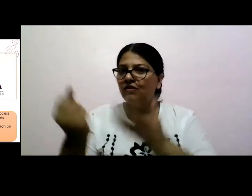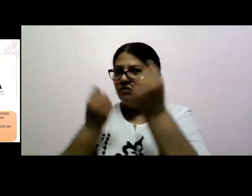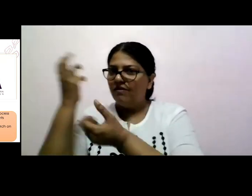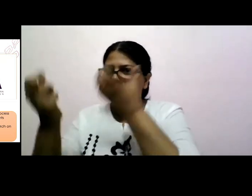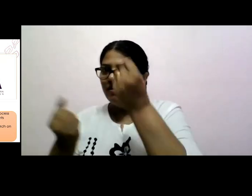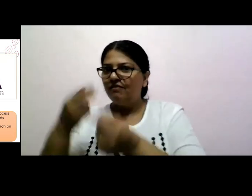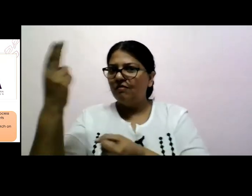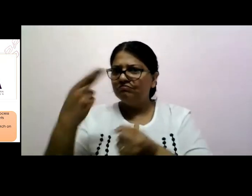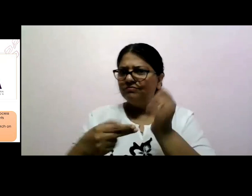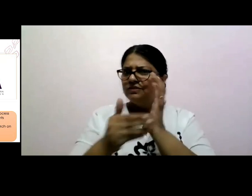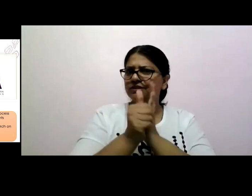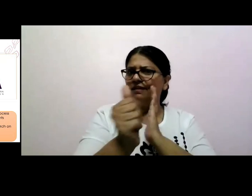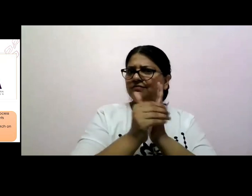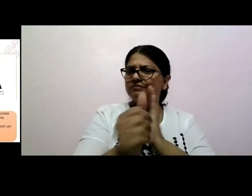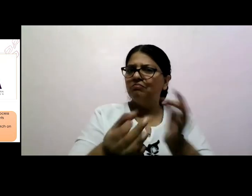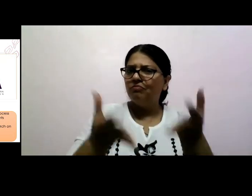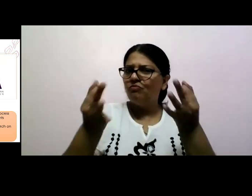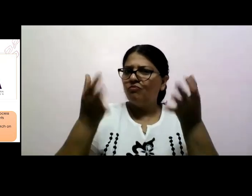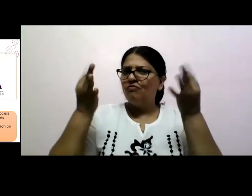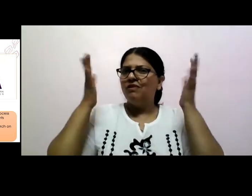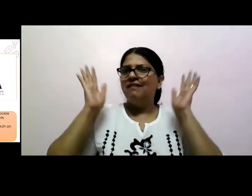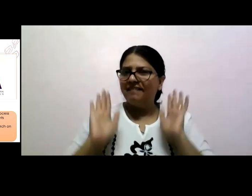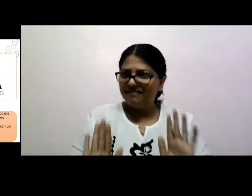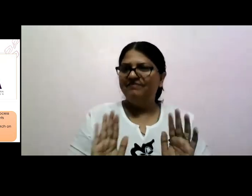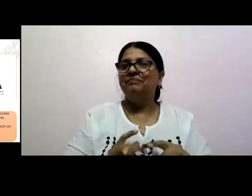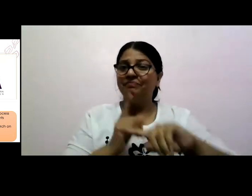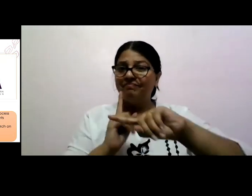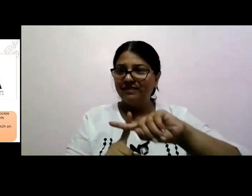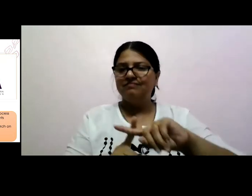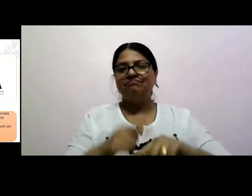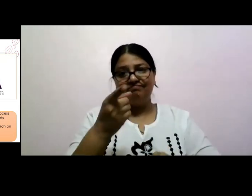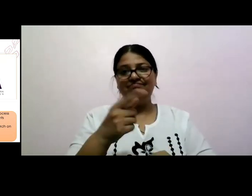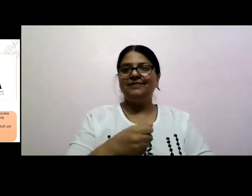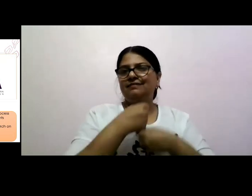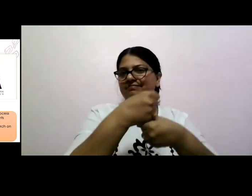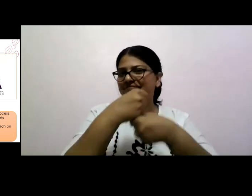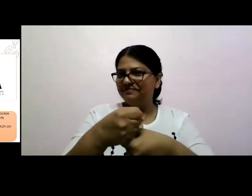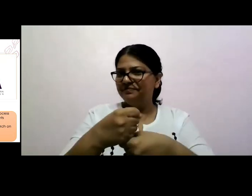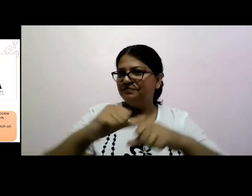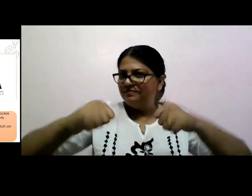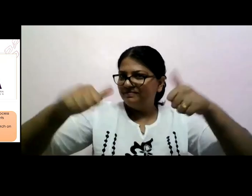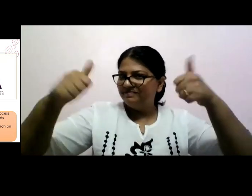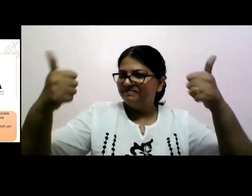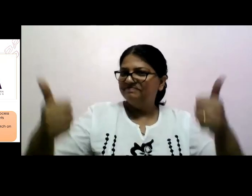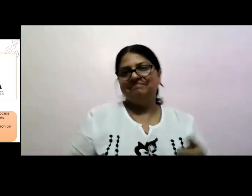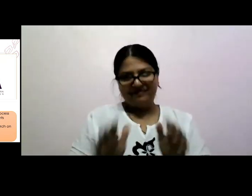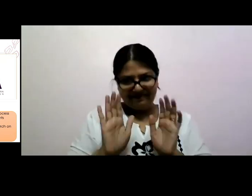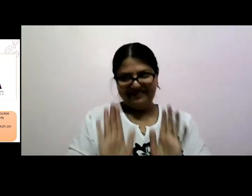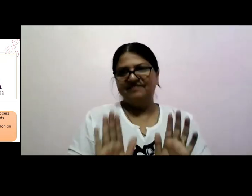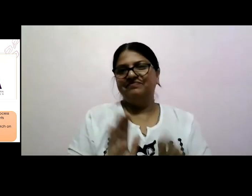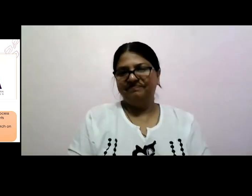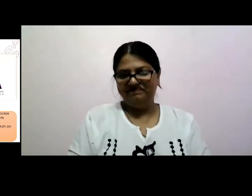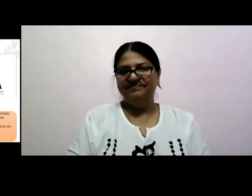sent in their entries and different artworks. We got so many brilliant artworks we got, and we also gave